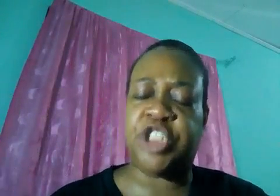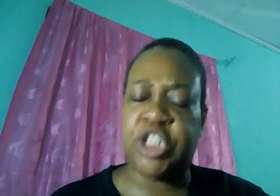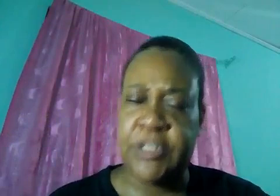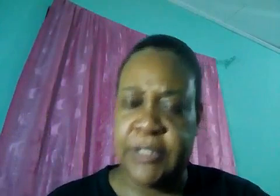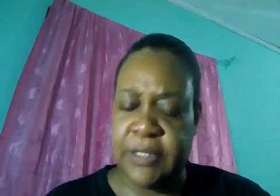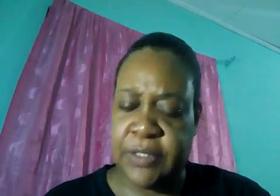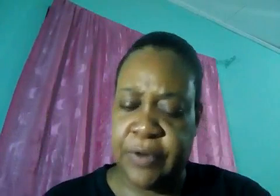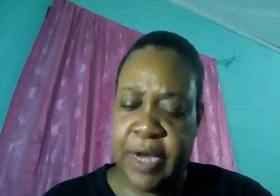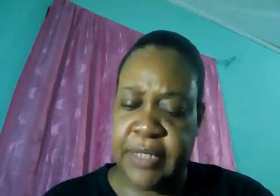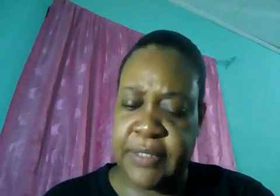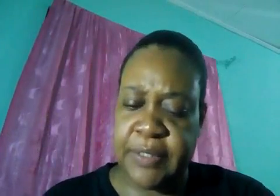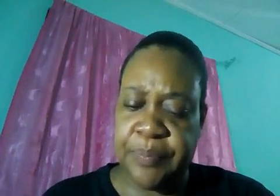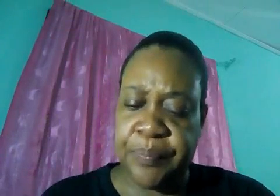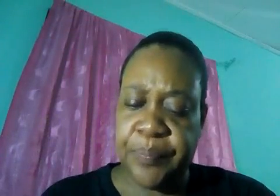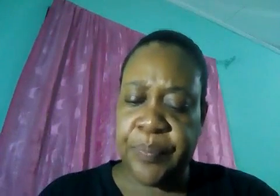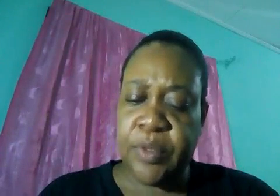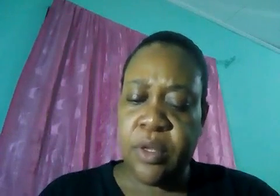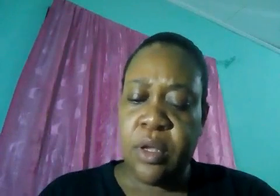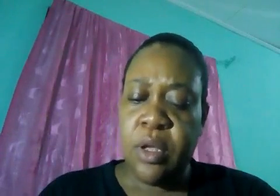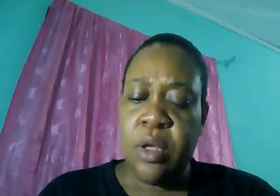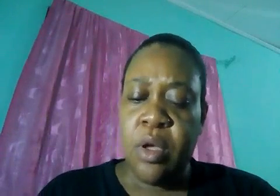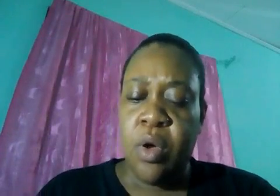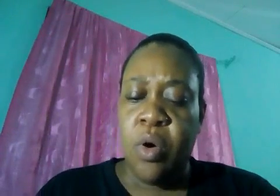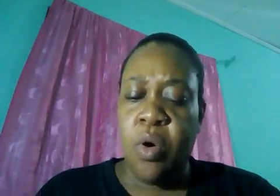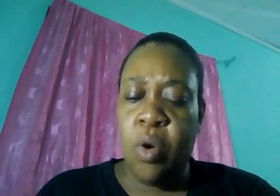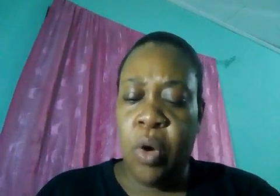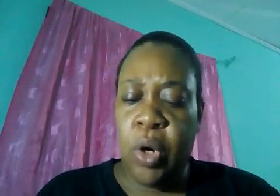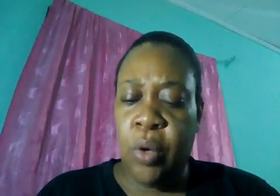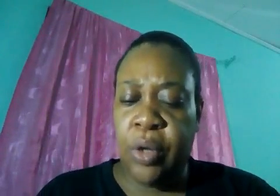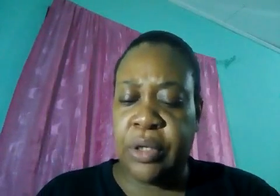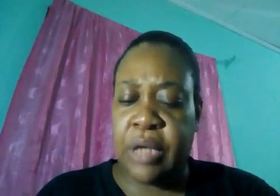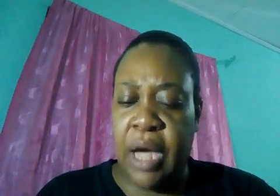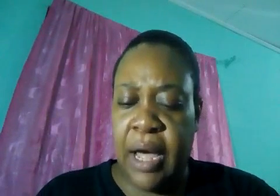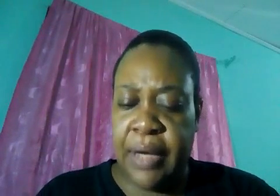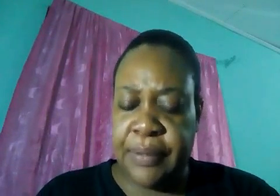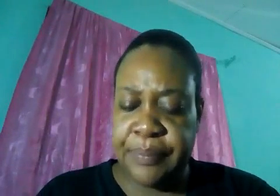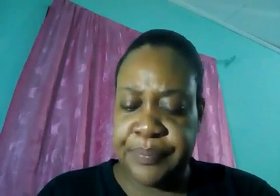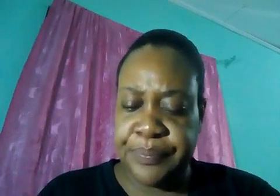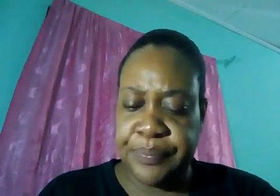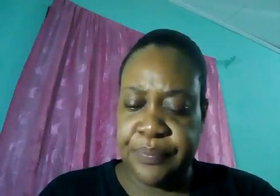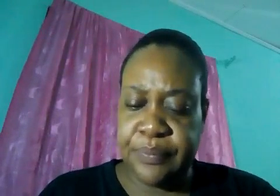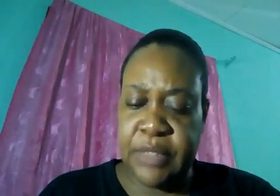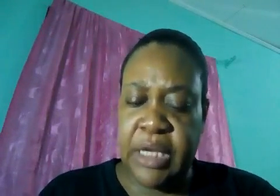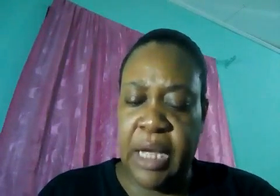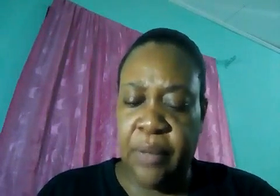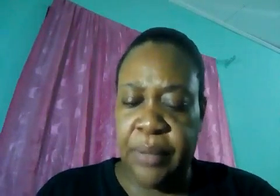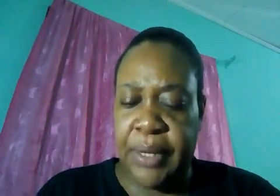Jesus Christ. Oh Lord God Yahweh,